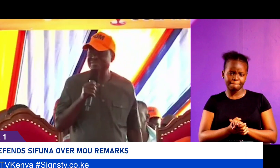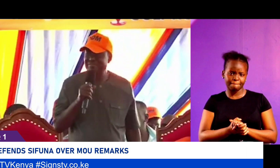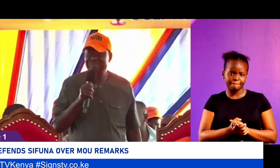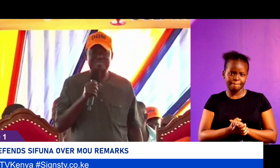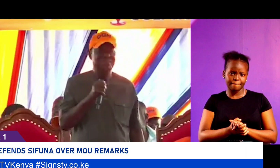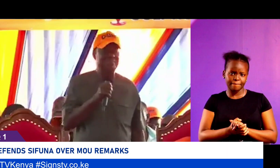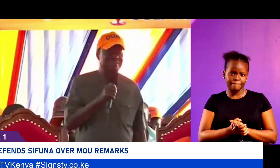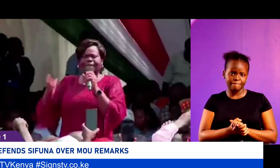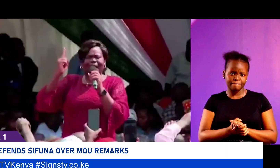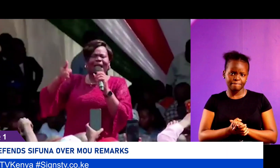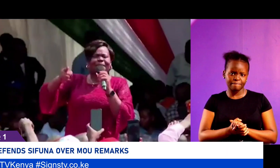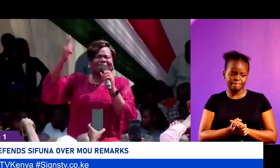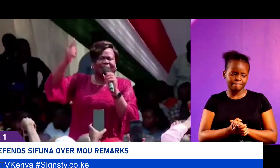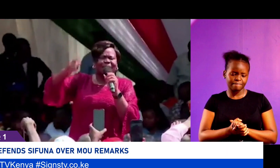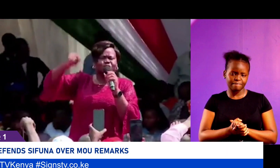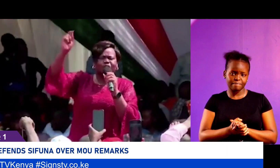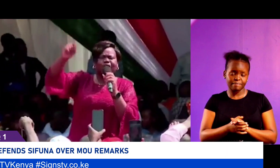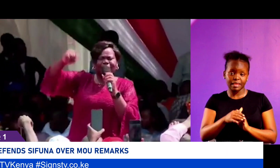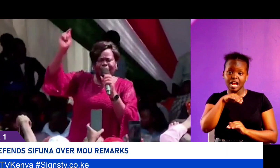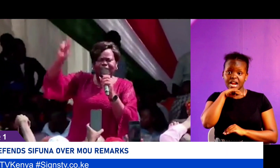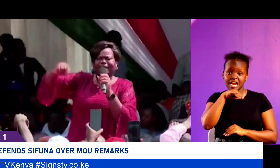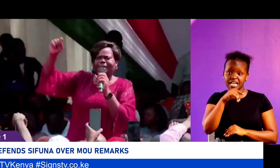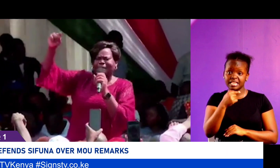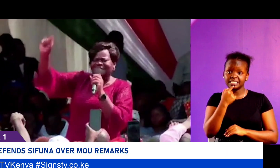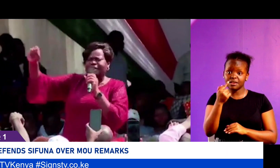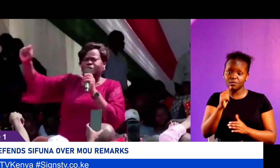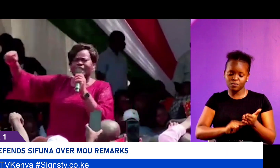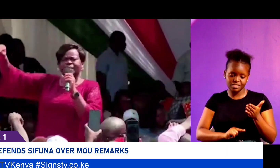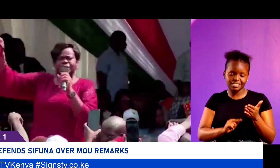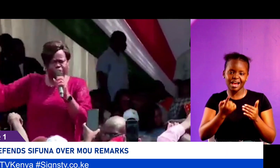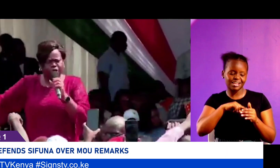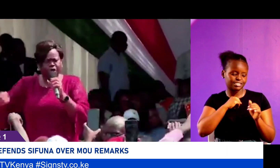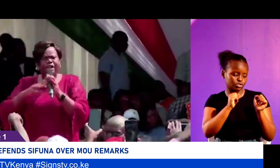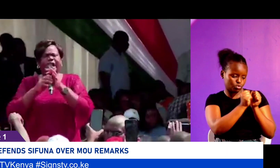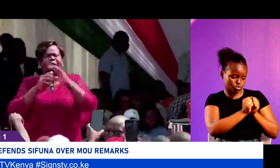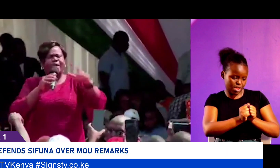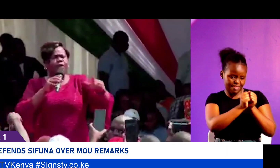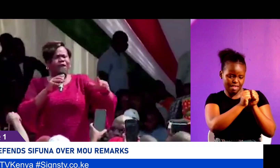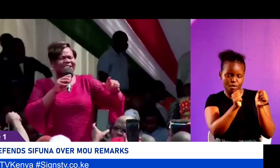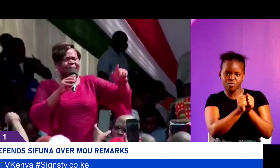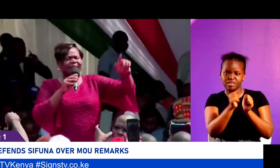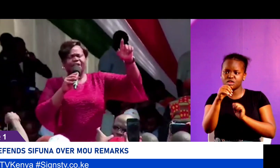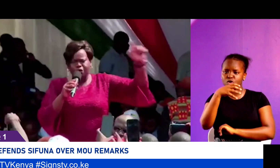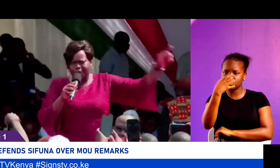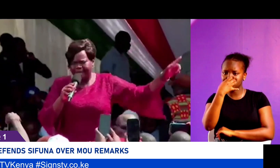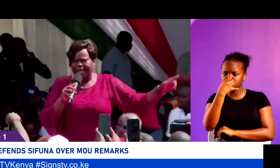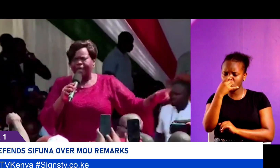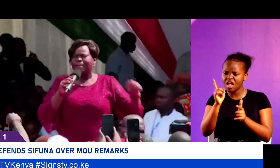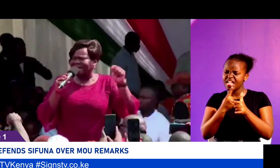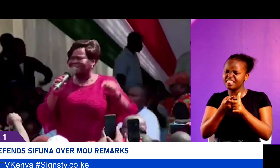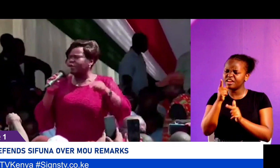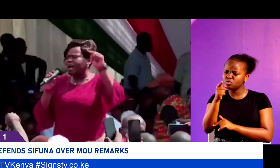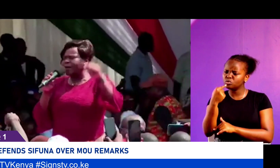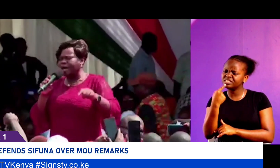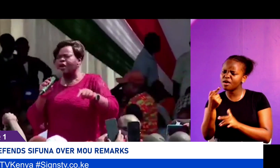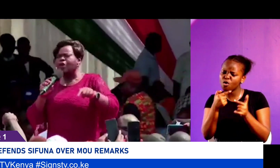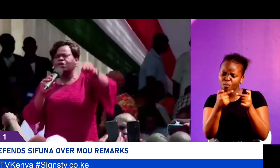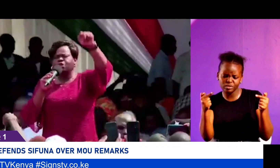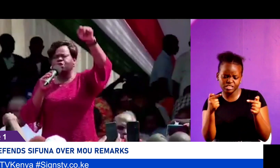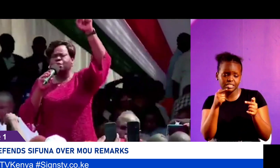mauti za chama. Na baba amesema tuko pamoja na President William Ruto, na wewe unasema kinyume. Basi wewe